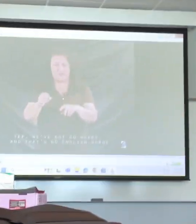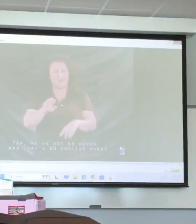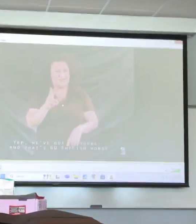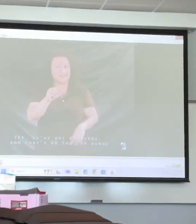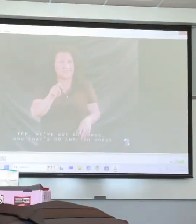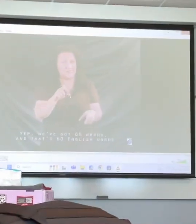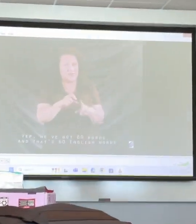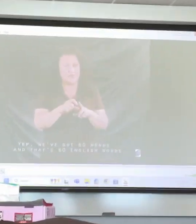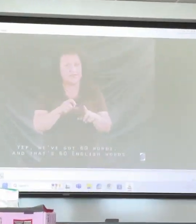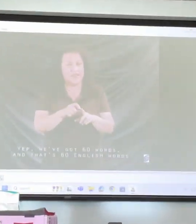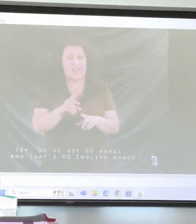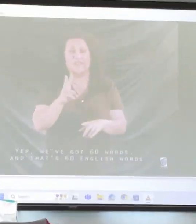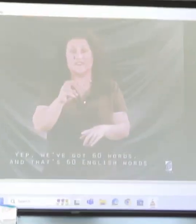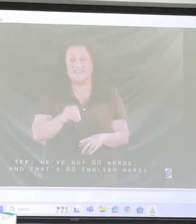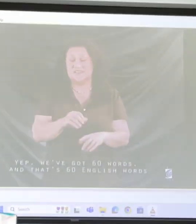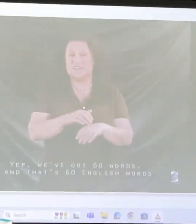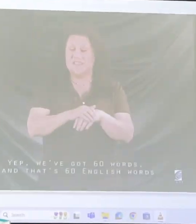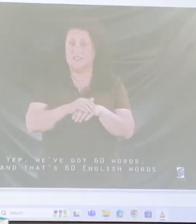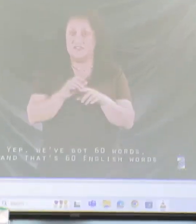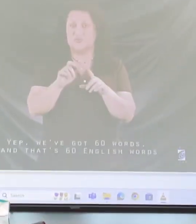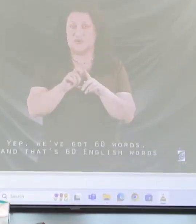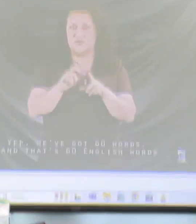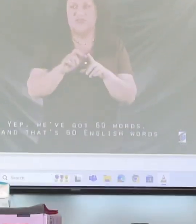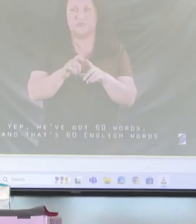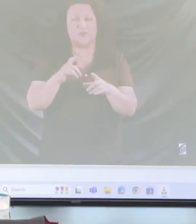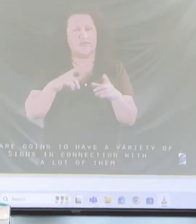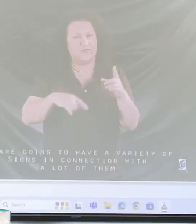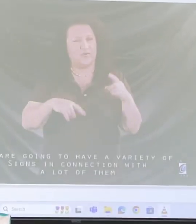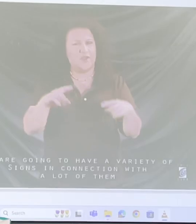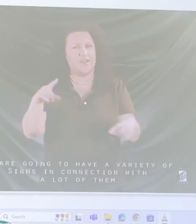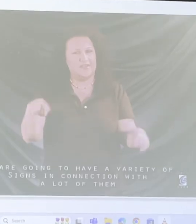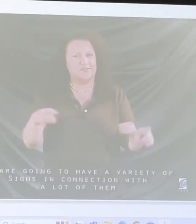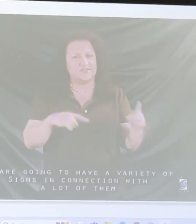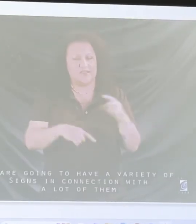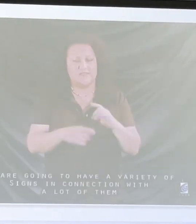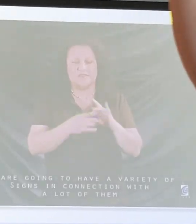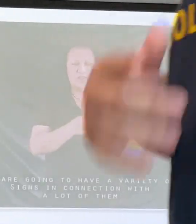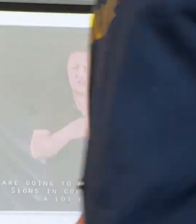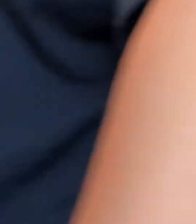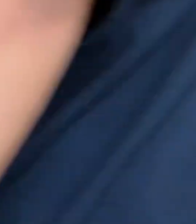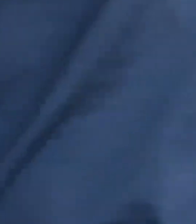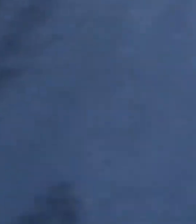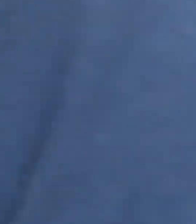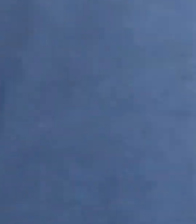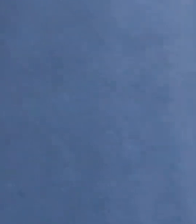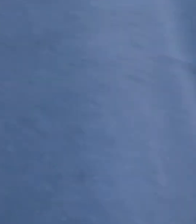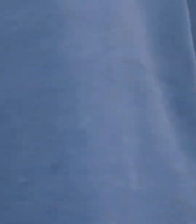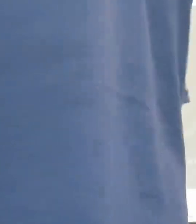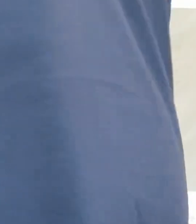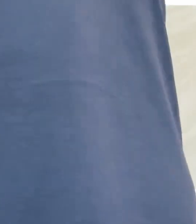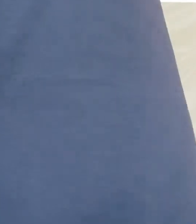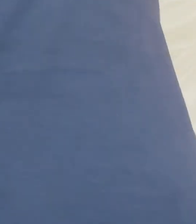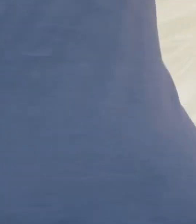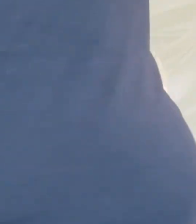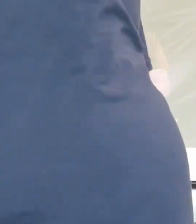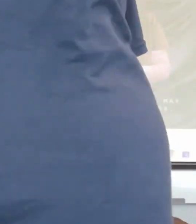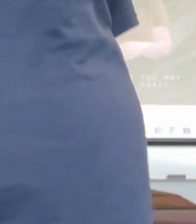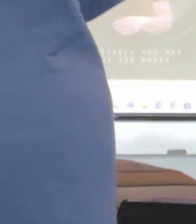we've got 60 words, and that's 60 English words. We're going to have a variety of signs in connection with a lot of them. So collectively, you may see about